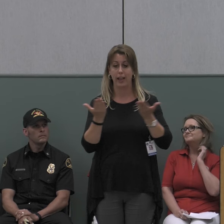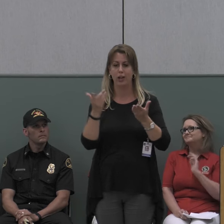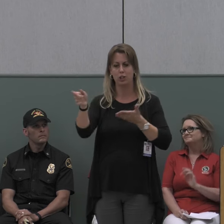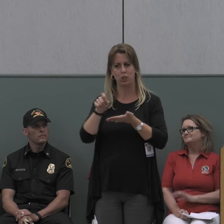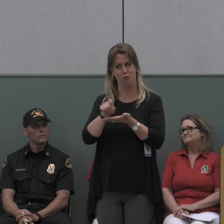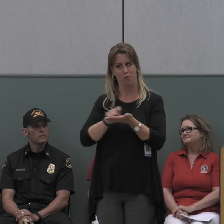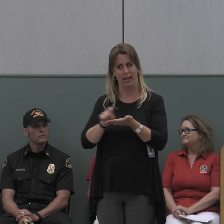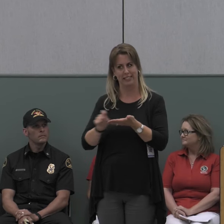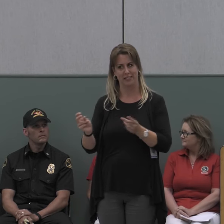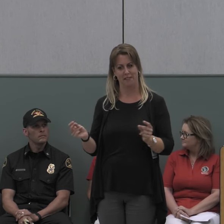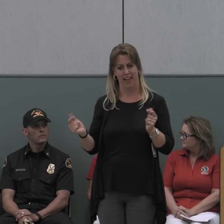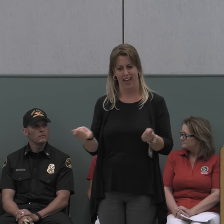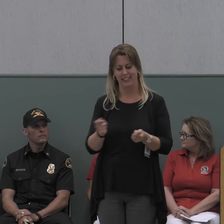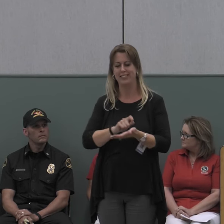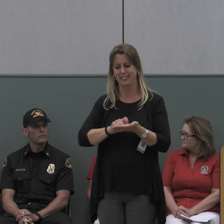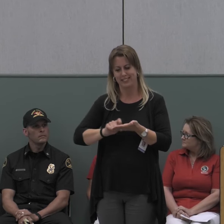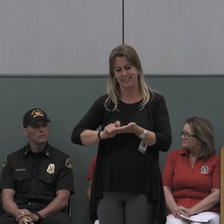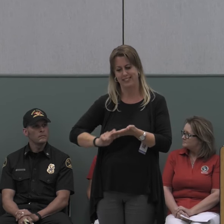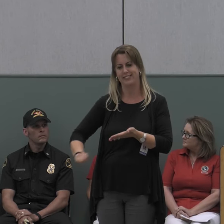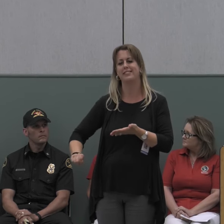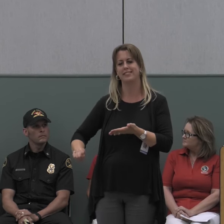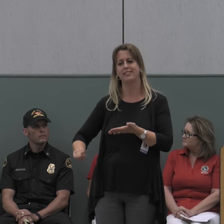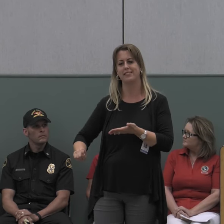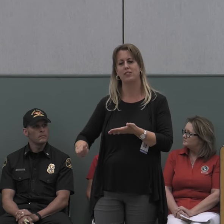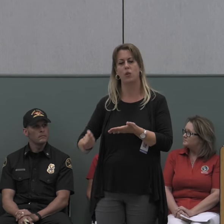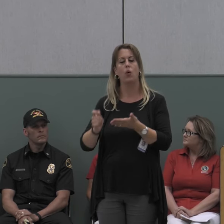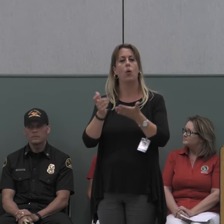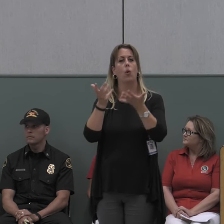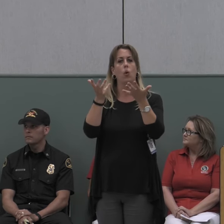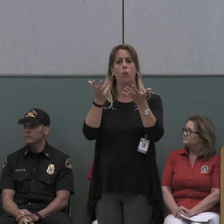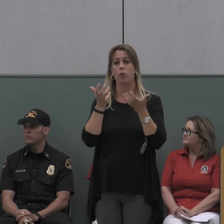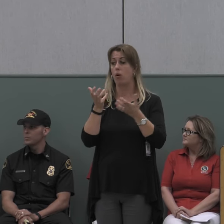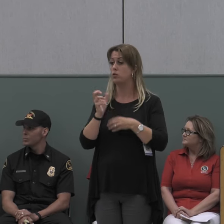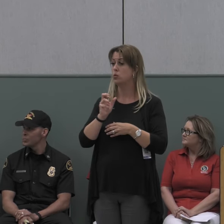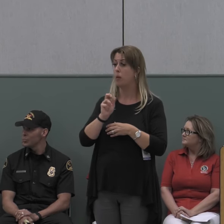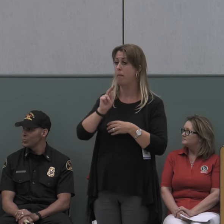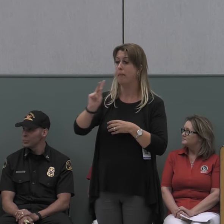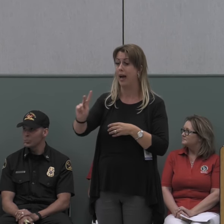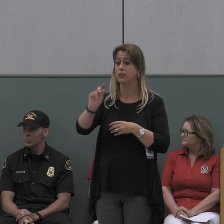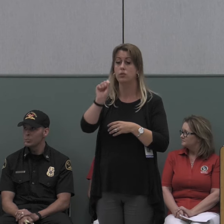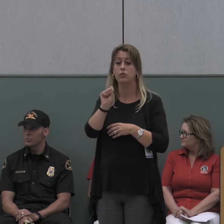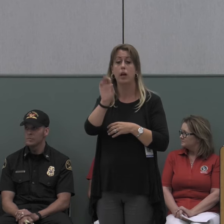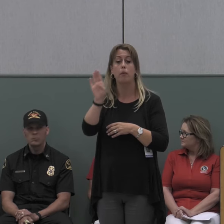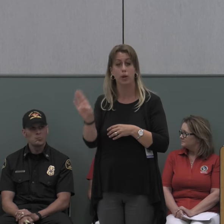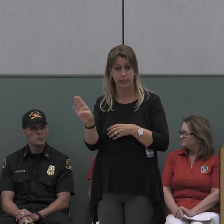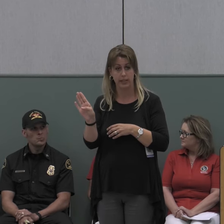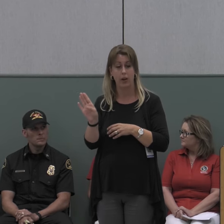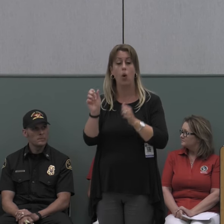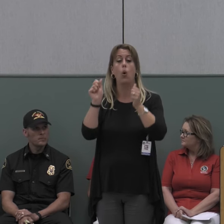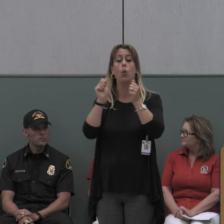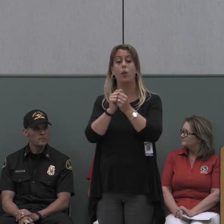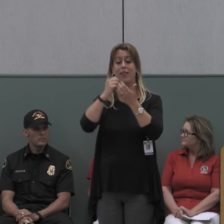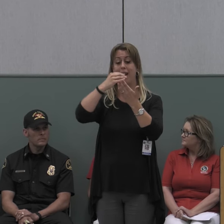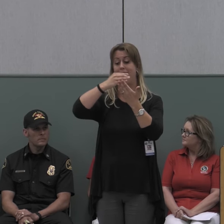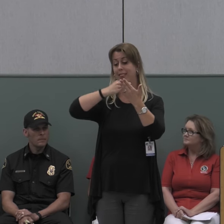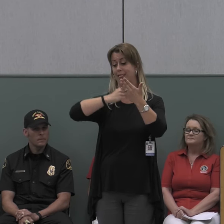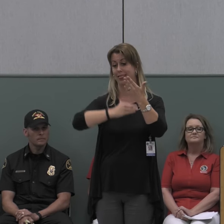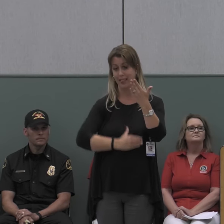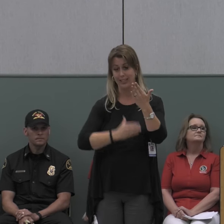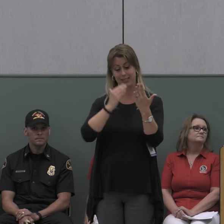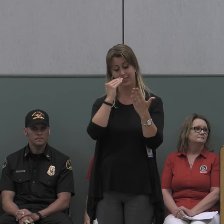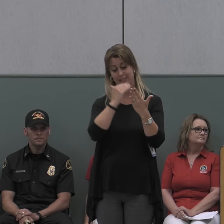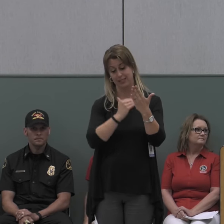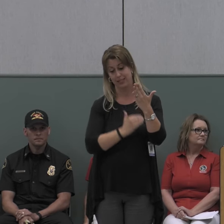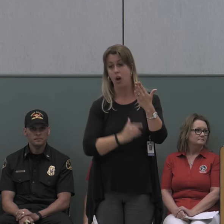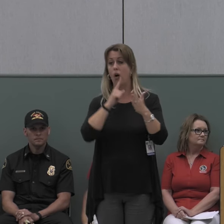And, you know, we want to come back to San Bernardino with a list of things that you need so we can get them